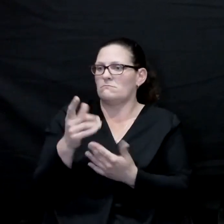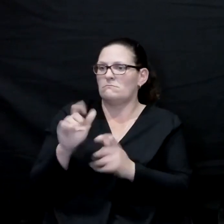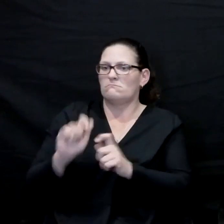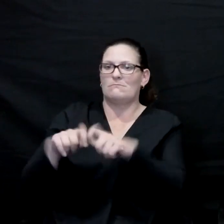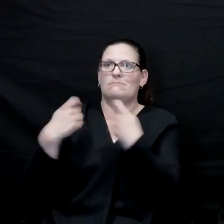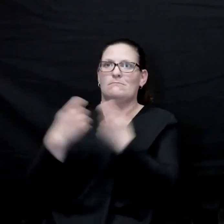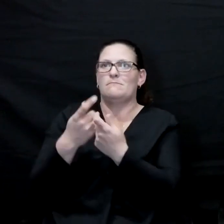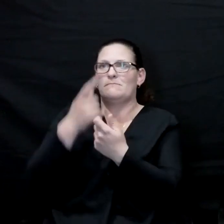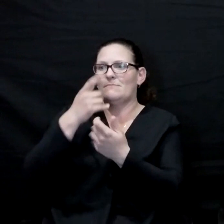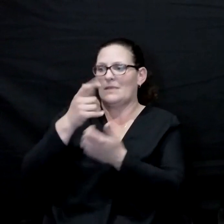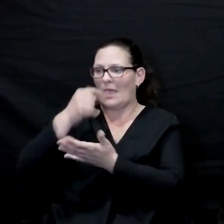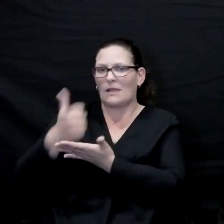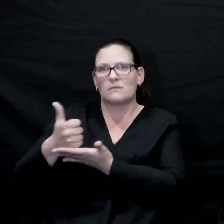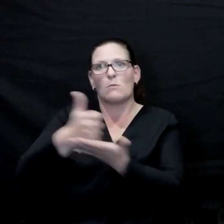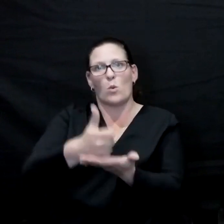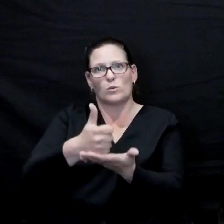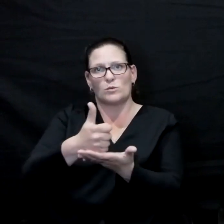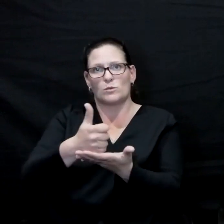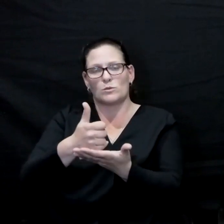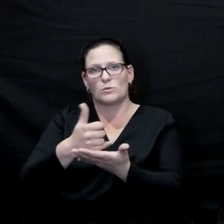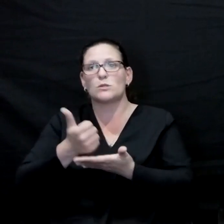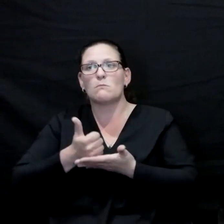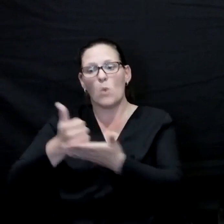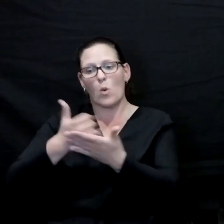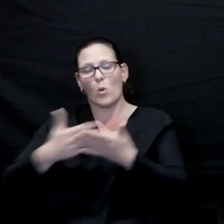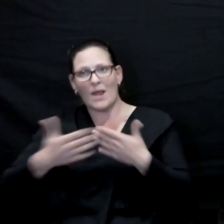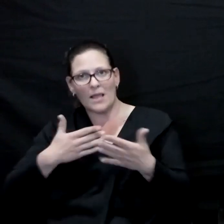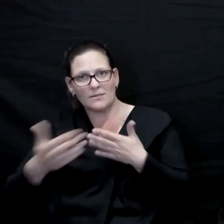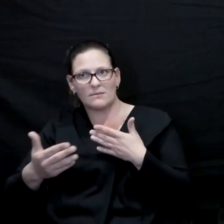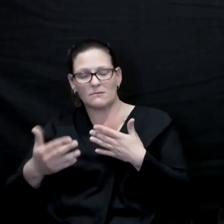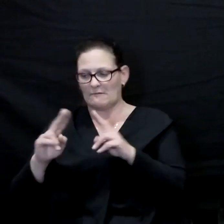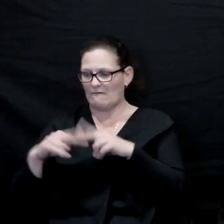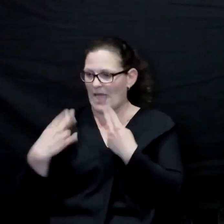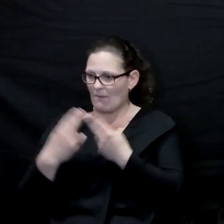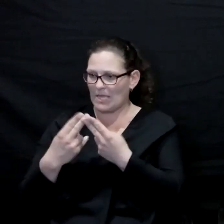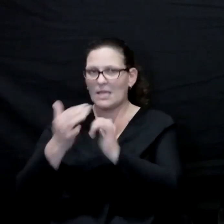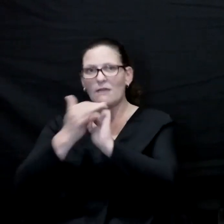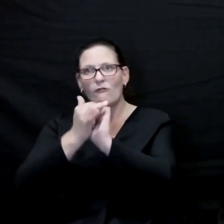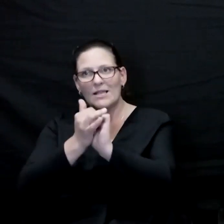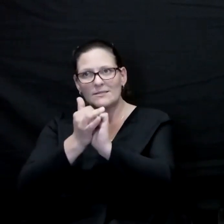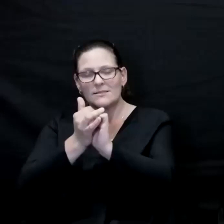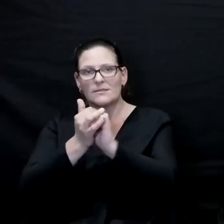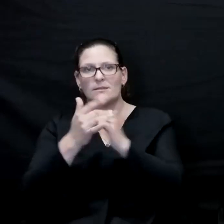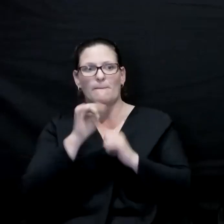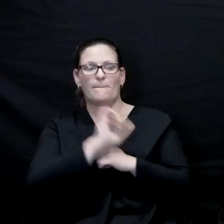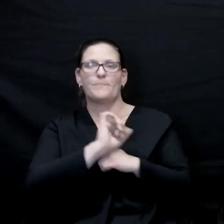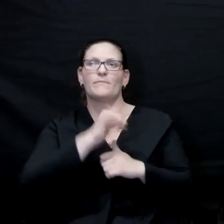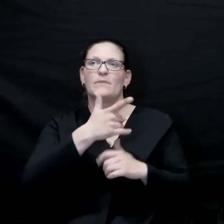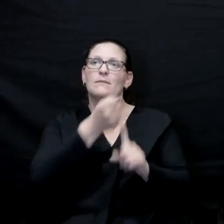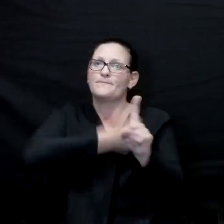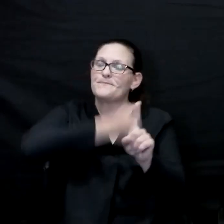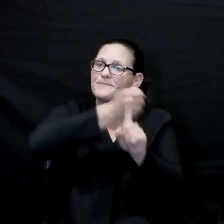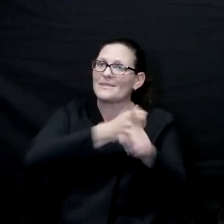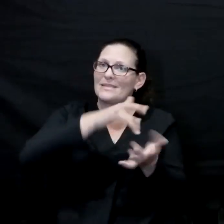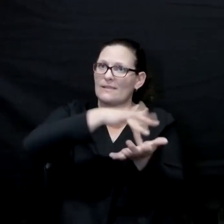law centres, support coordinators, family, friends, and they will help you